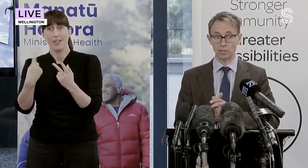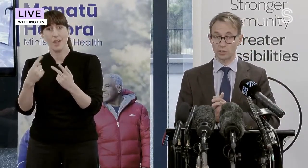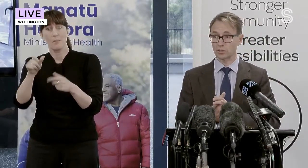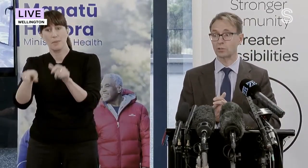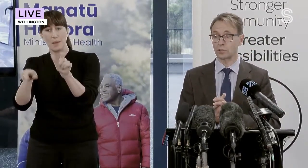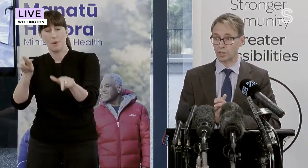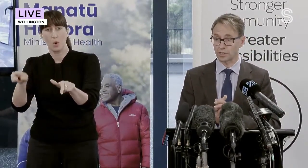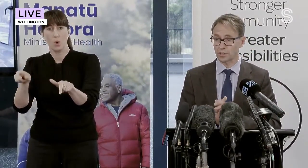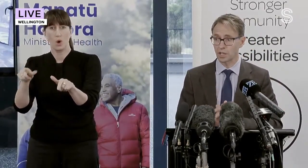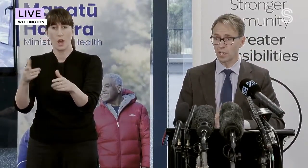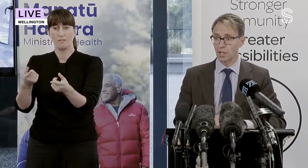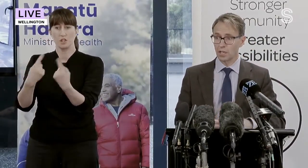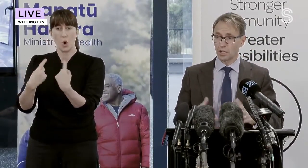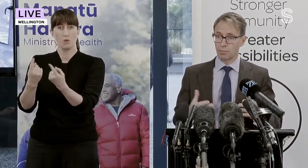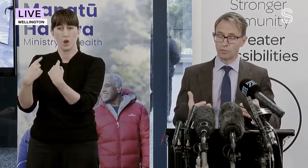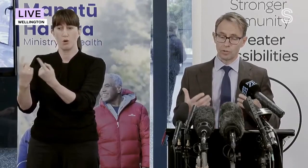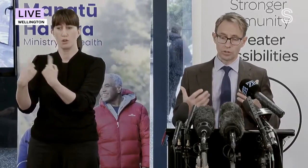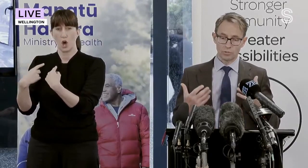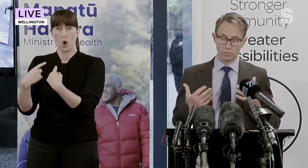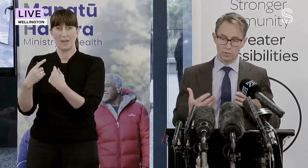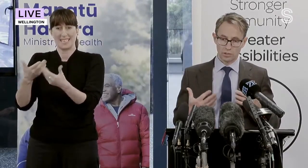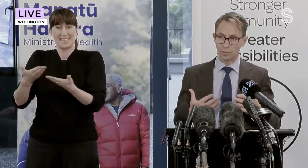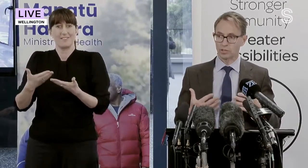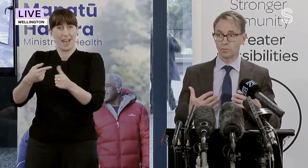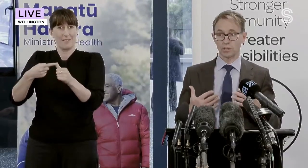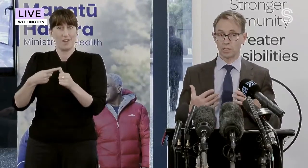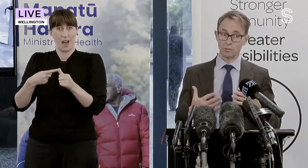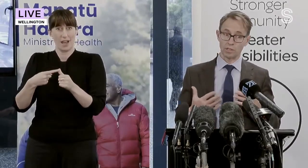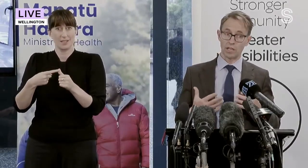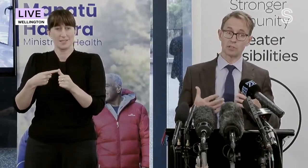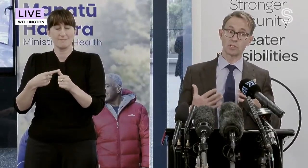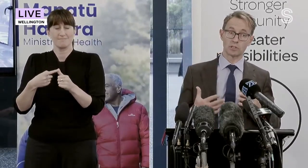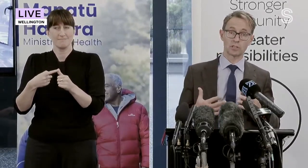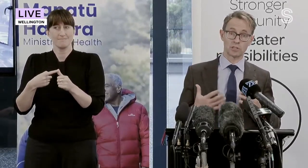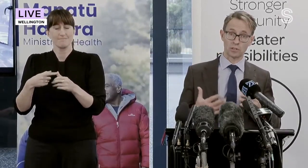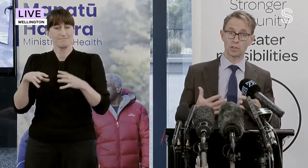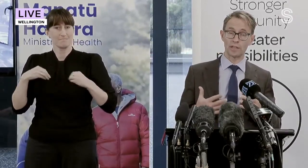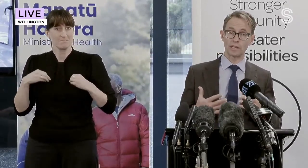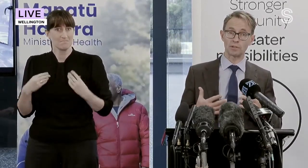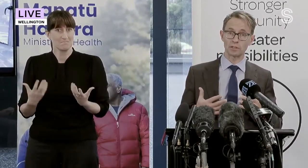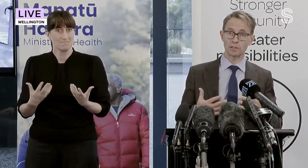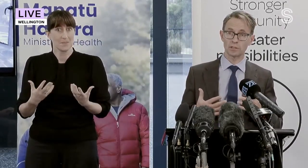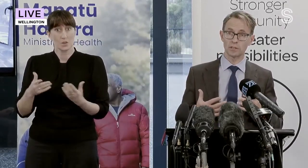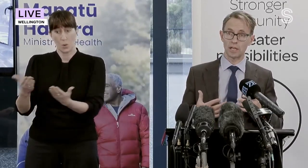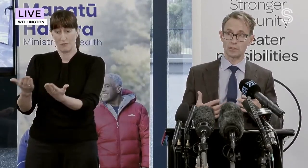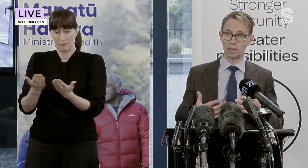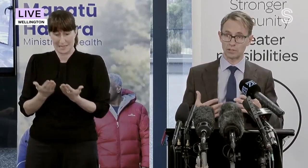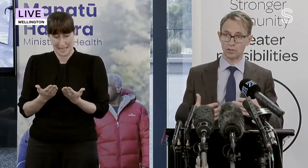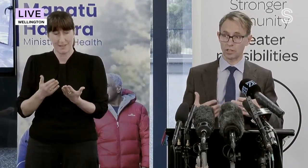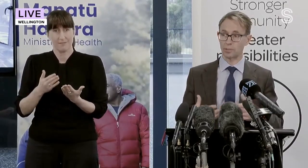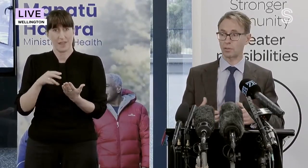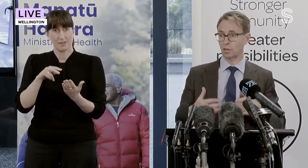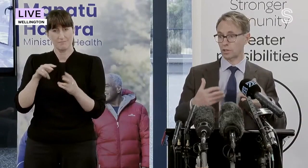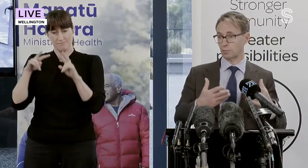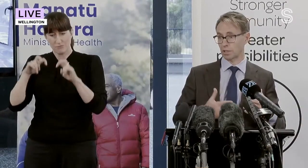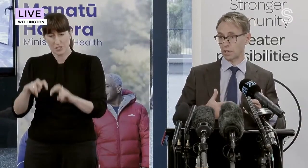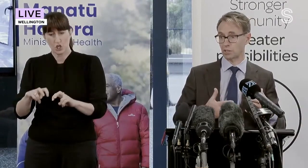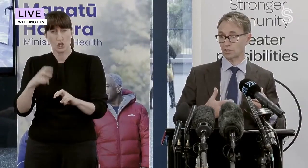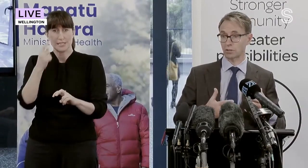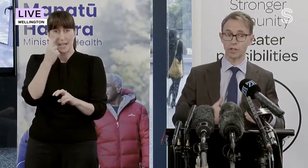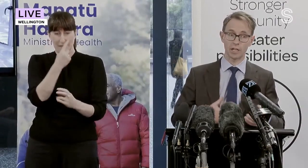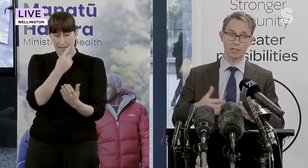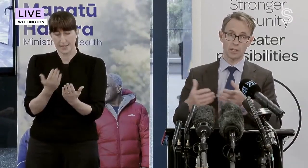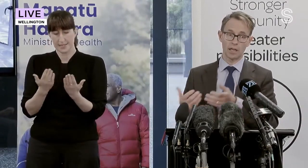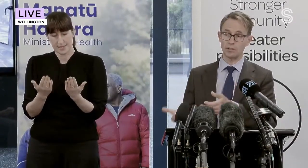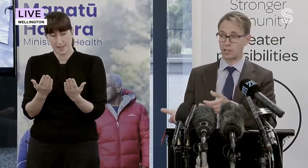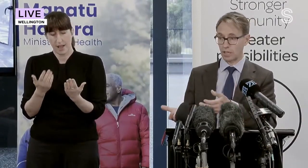shouldn't be doing certain things. But of course, the responsibility we have is not just to look at that evidence, but to think about what are the